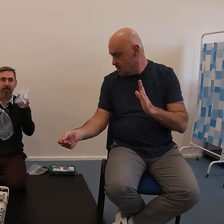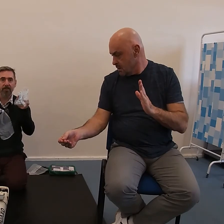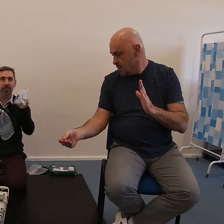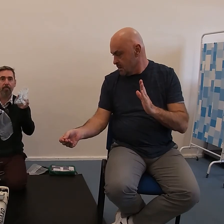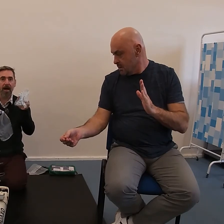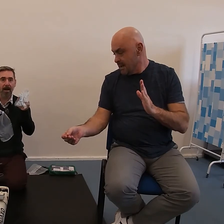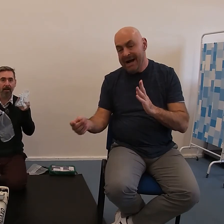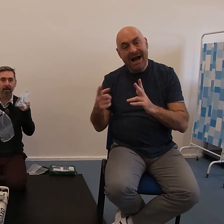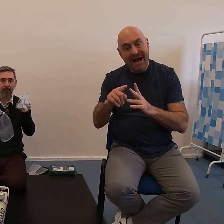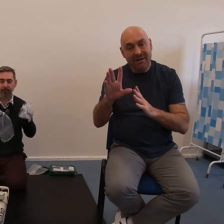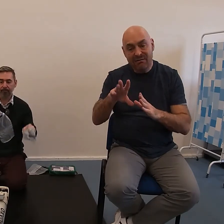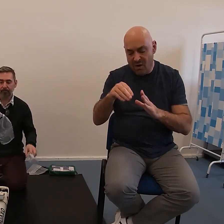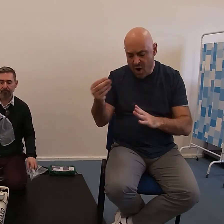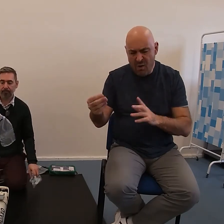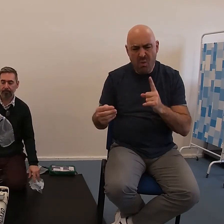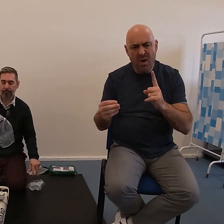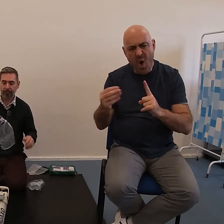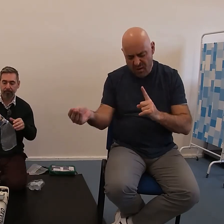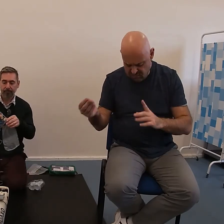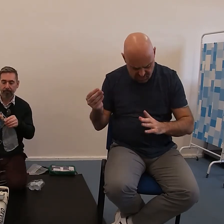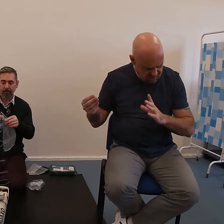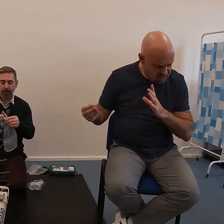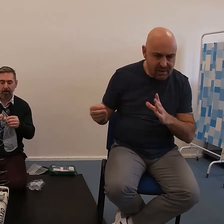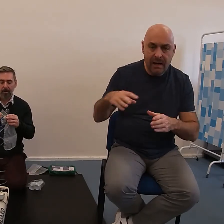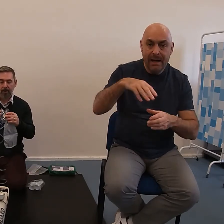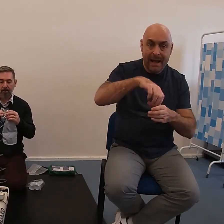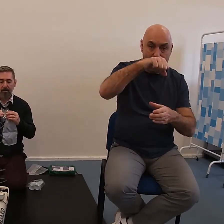will be found in the bag.